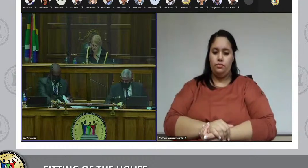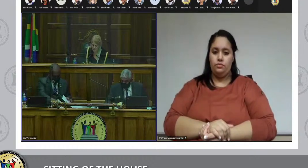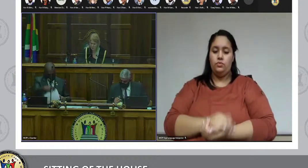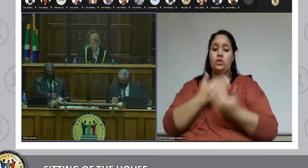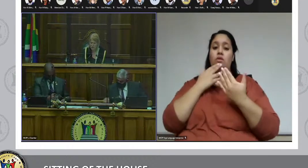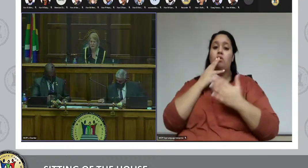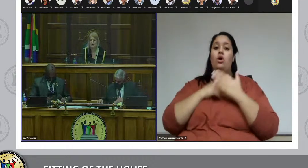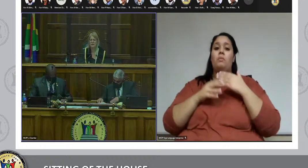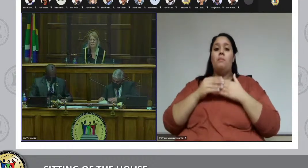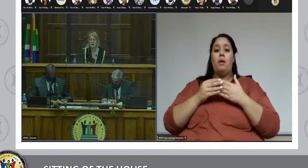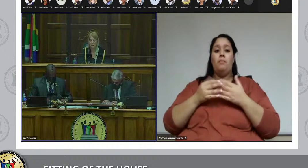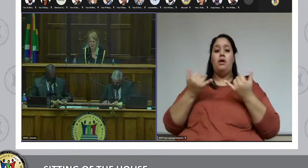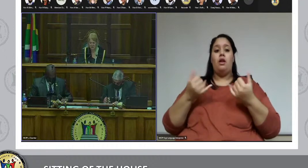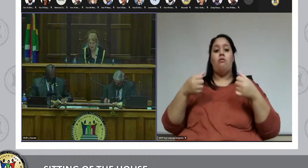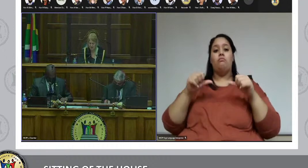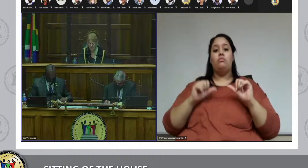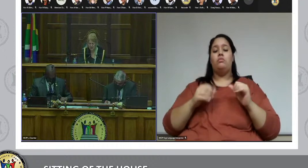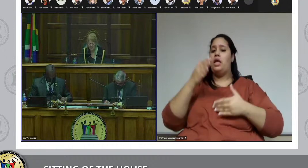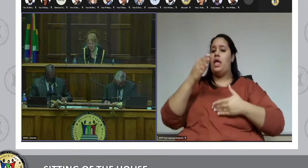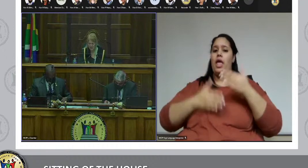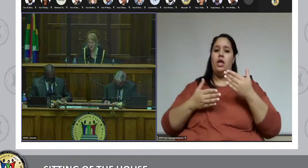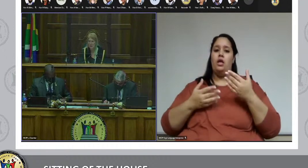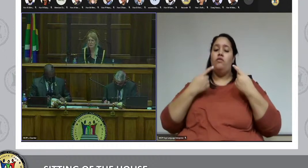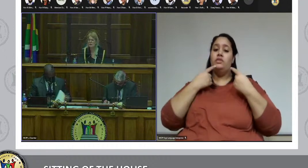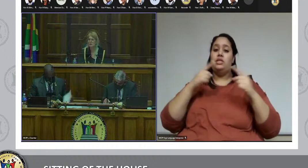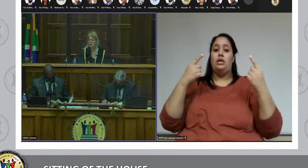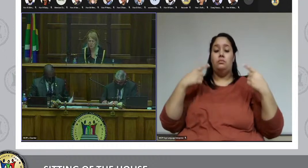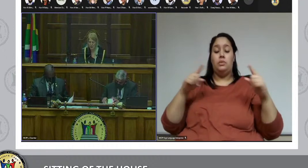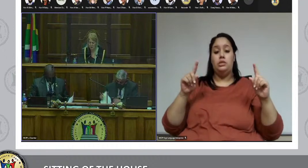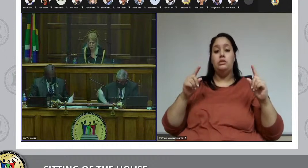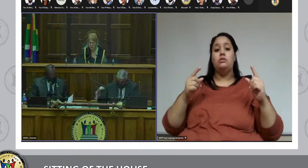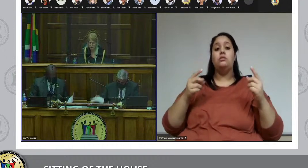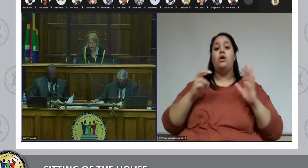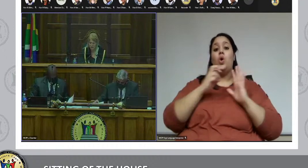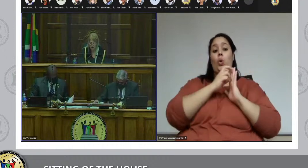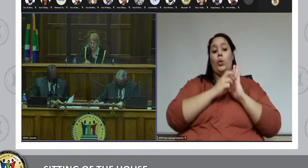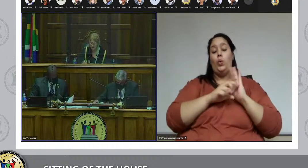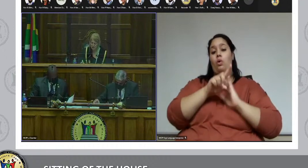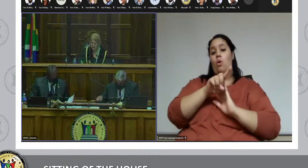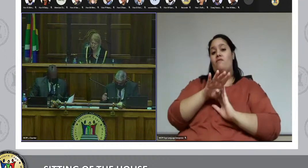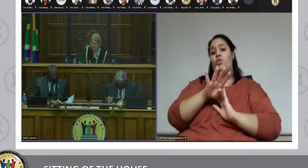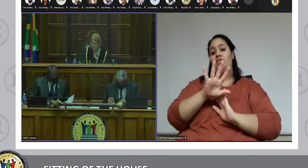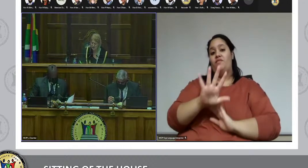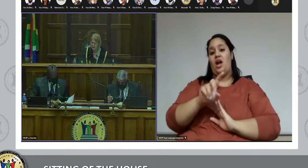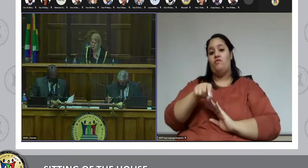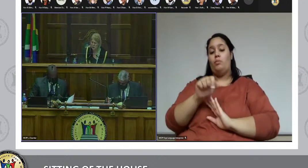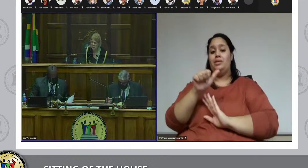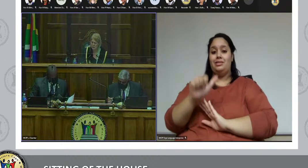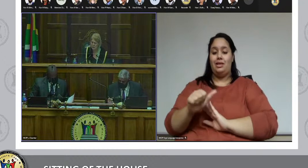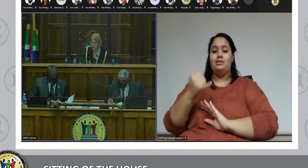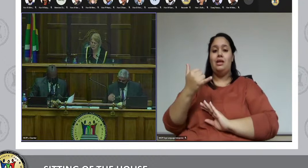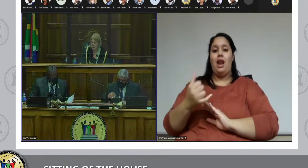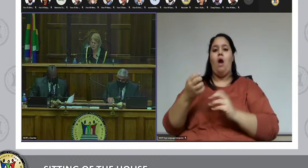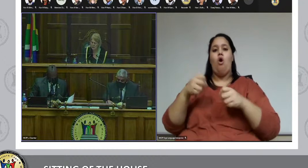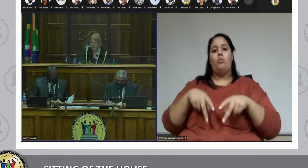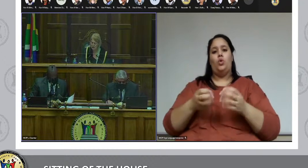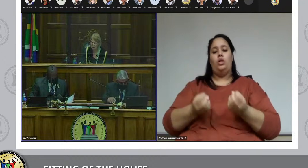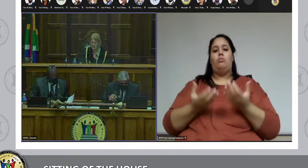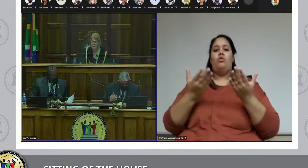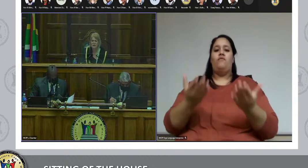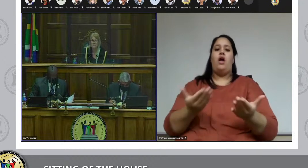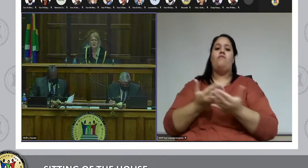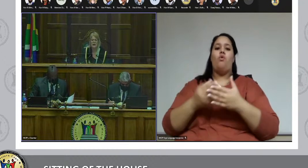Member. That brings us to the end of statements. In terms of Rule 145.6, I now give one of the members